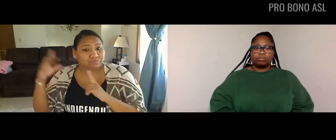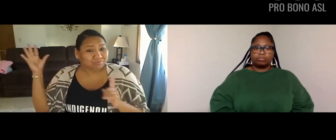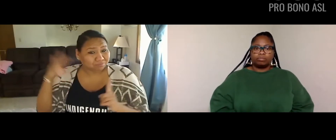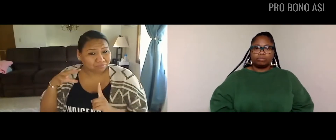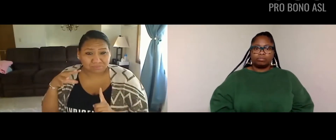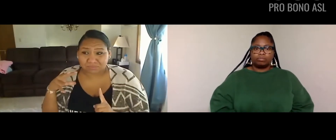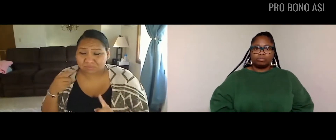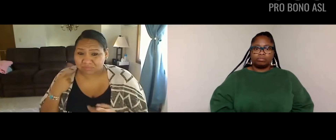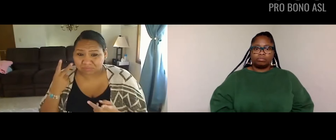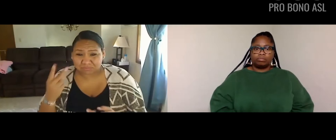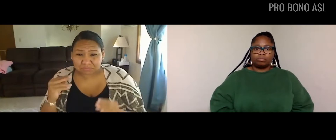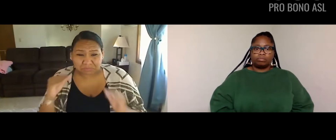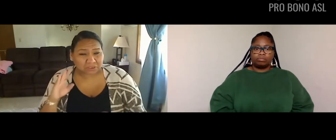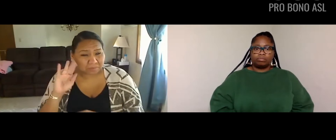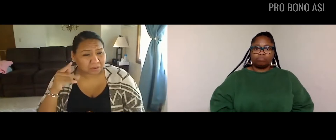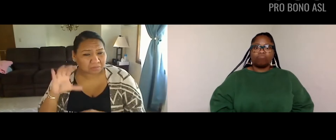bit.